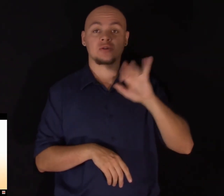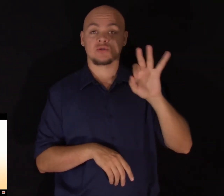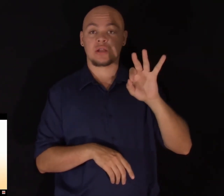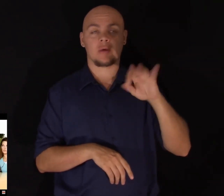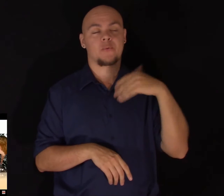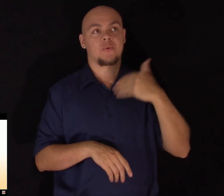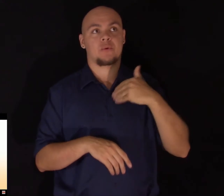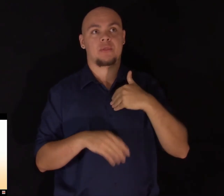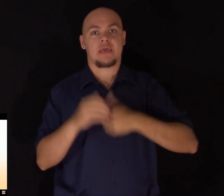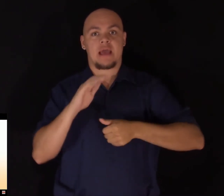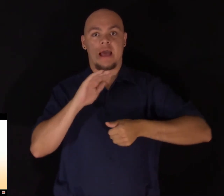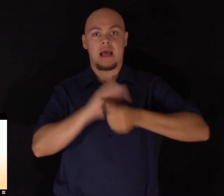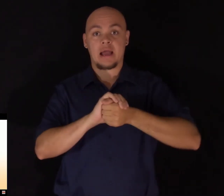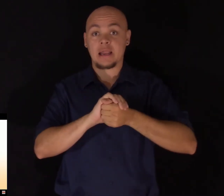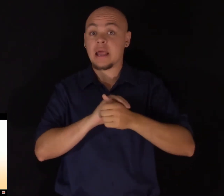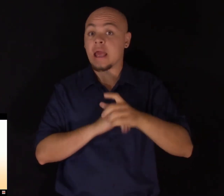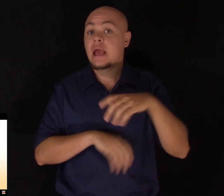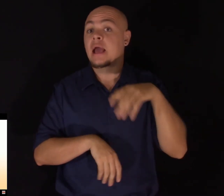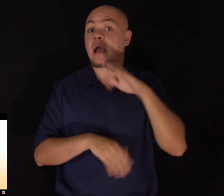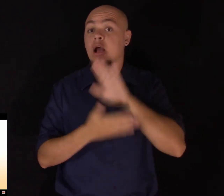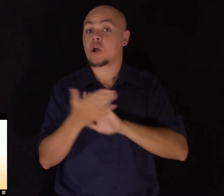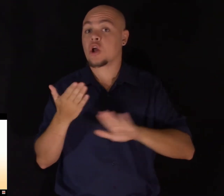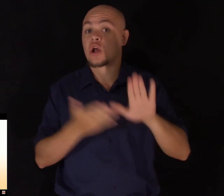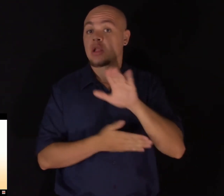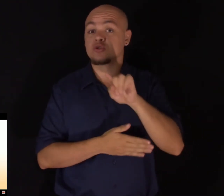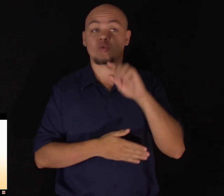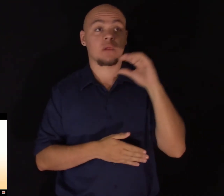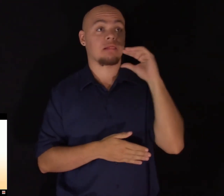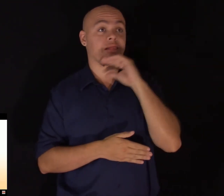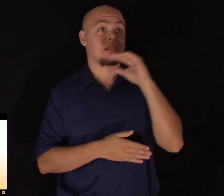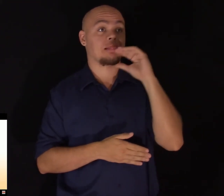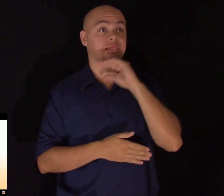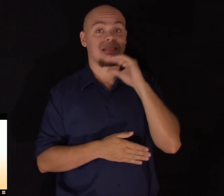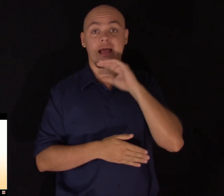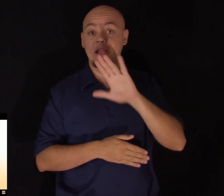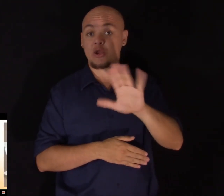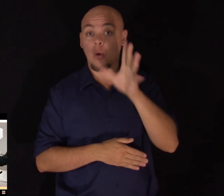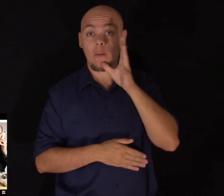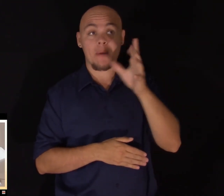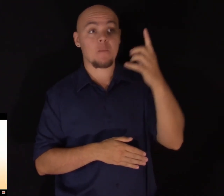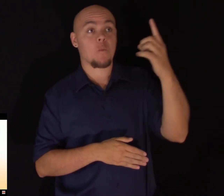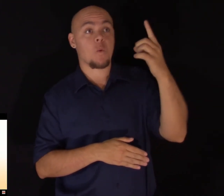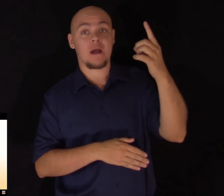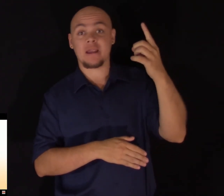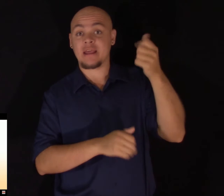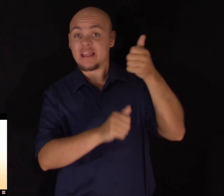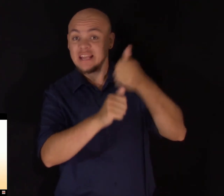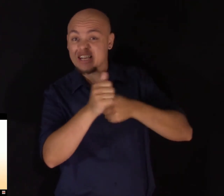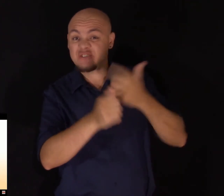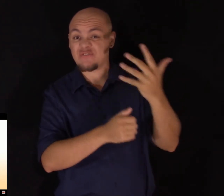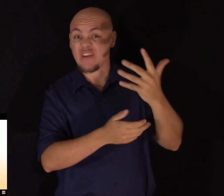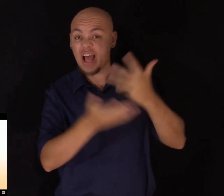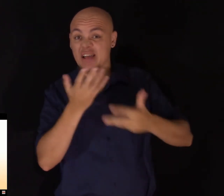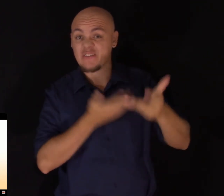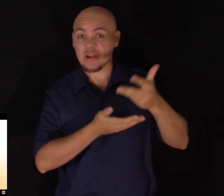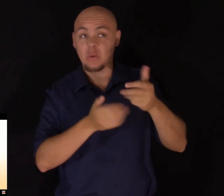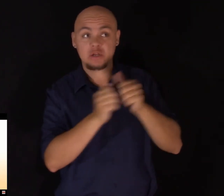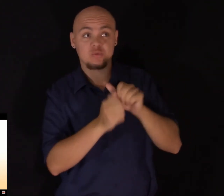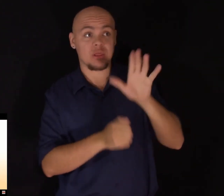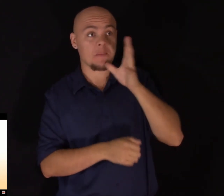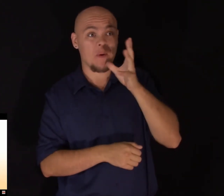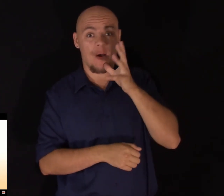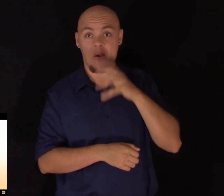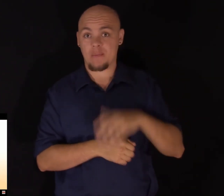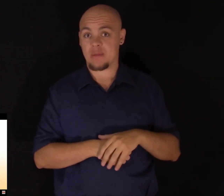cover-up. By the time you enter college, you're going to lie to your mom in 1 out of every 5 interactions. By the time we enter this work